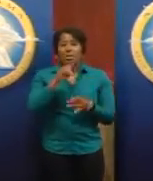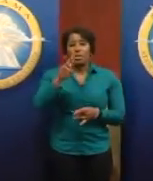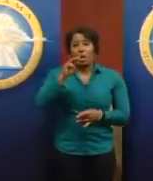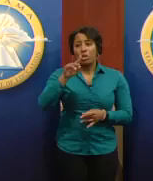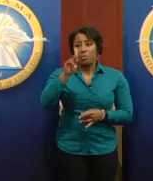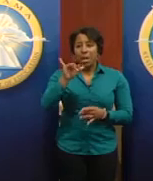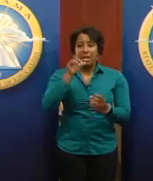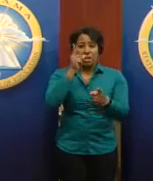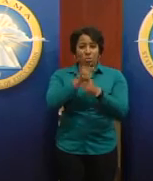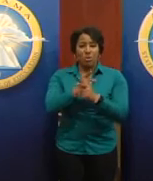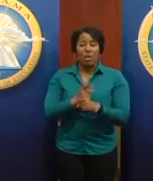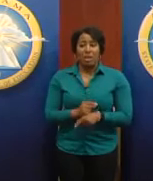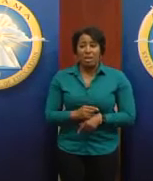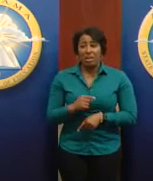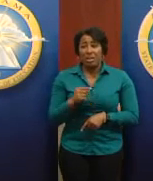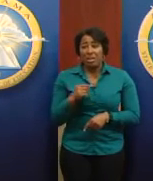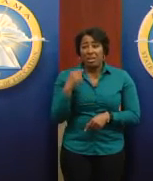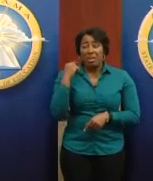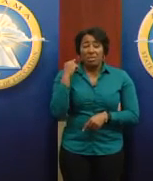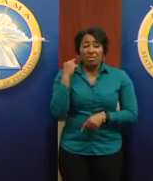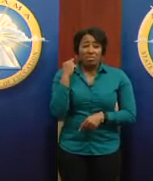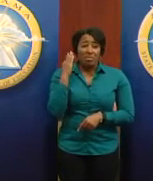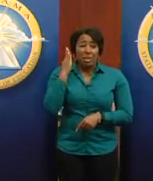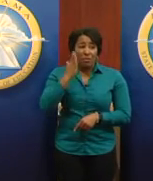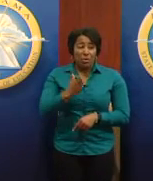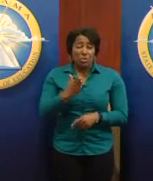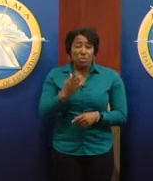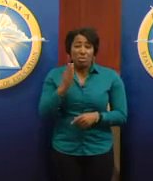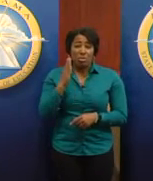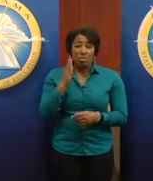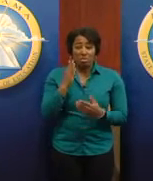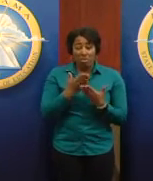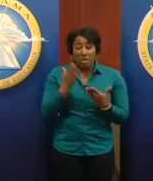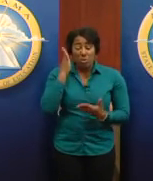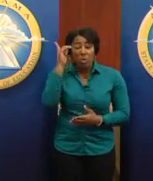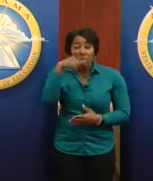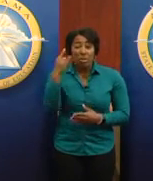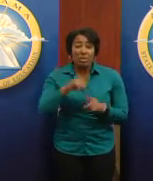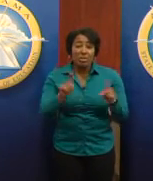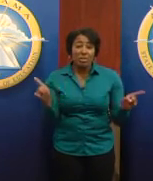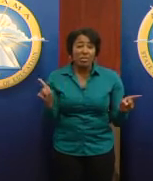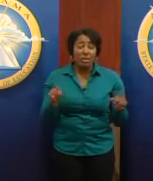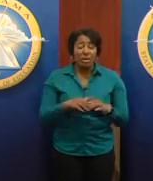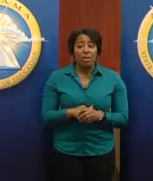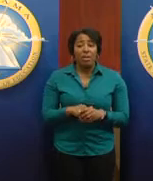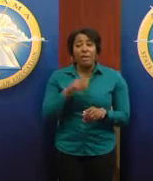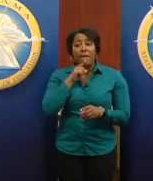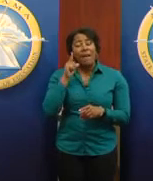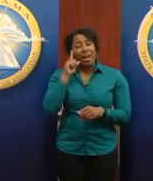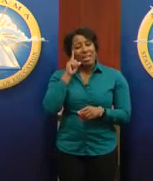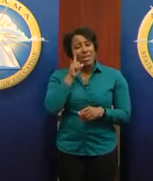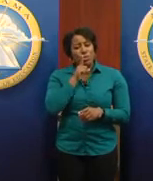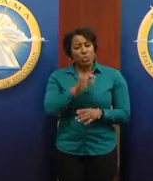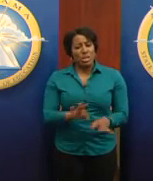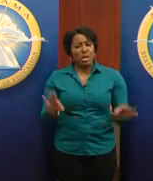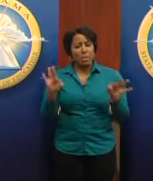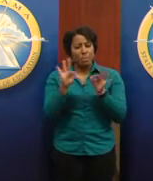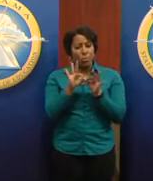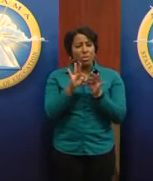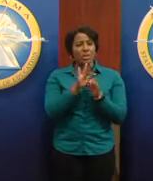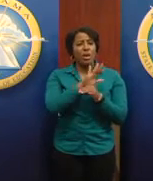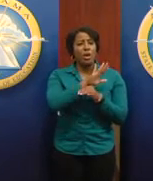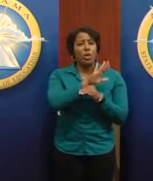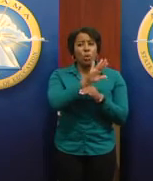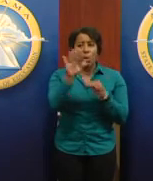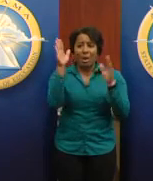that. Things are going to look different. I think it's really important for people to manage expectations about